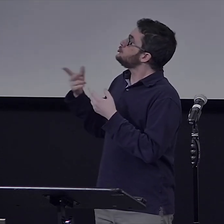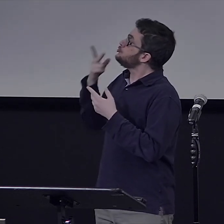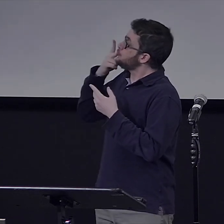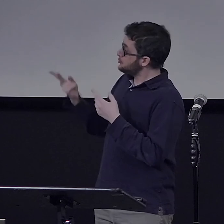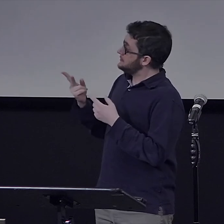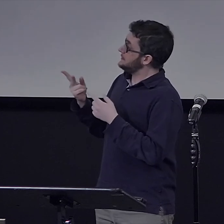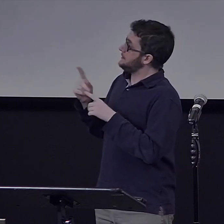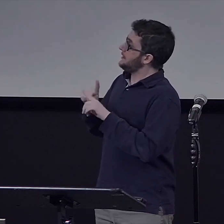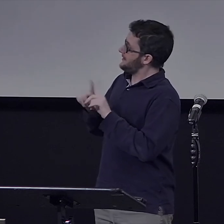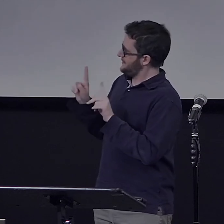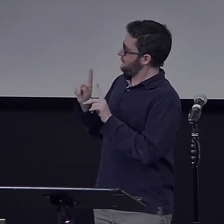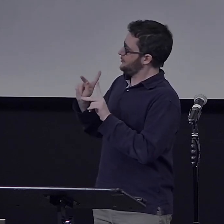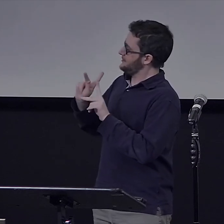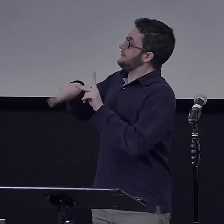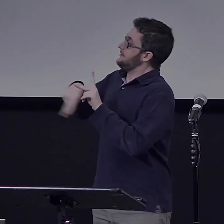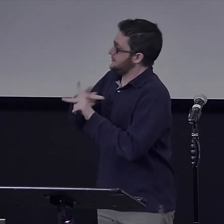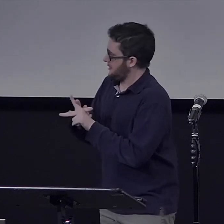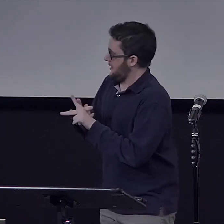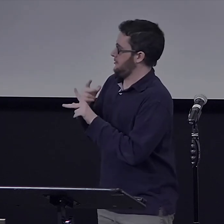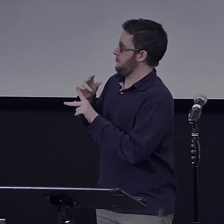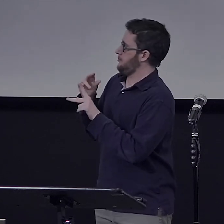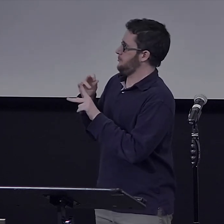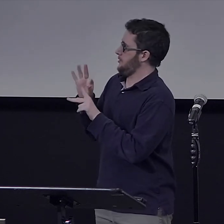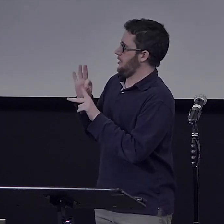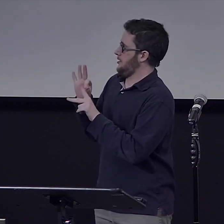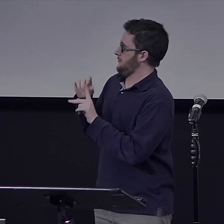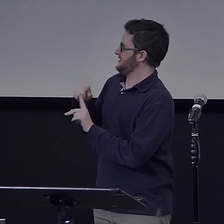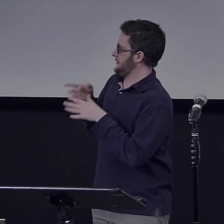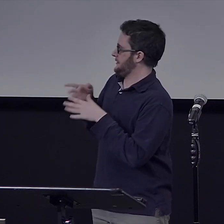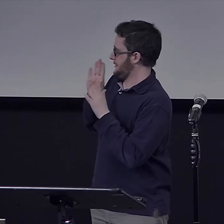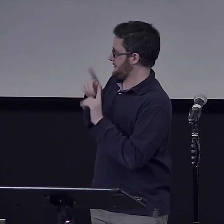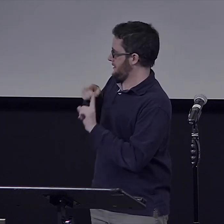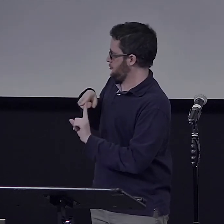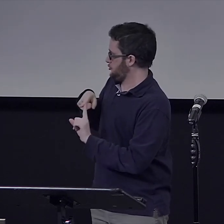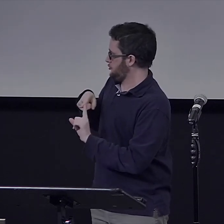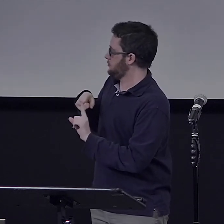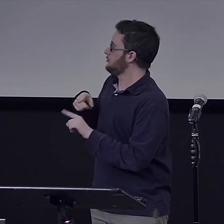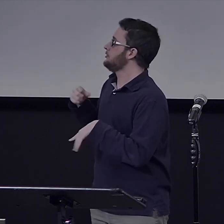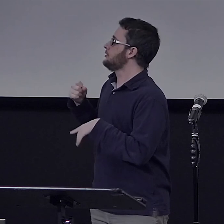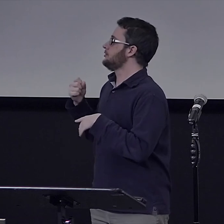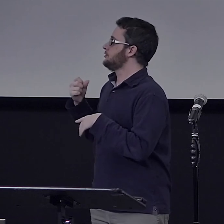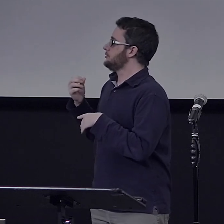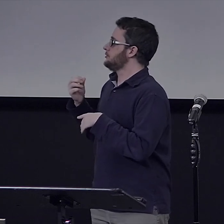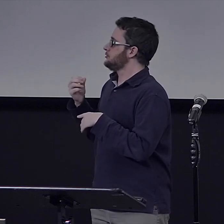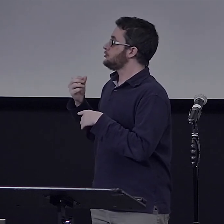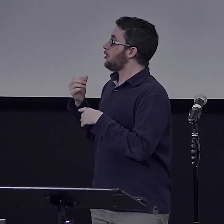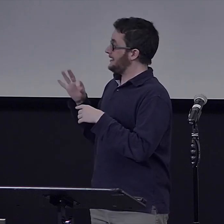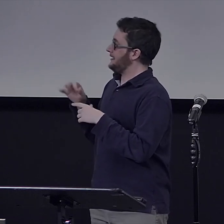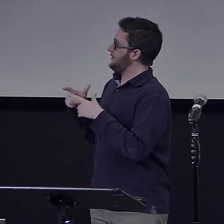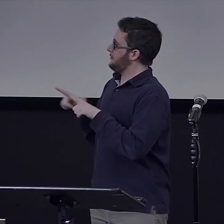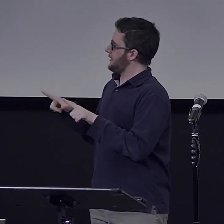um did you see a difference in the type of stimulus